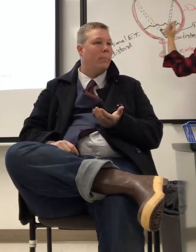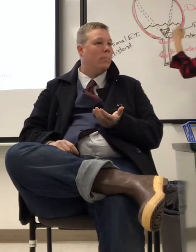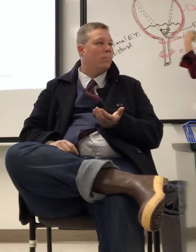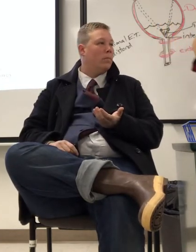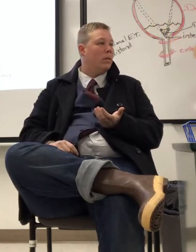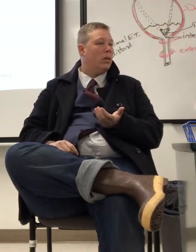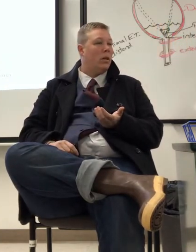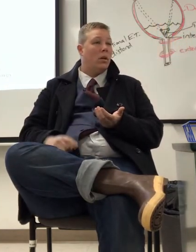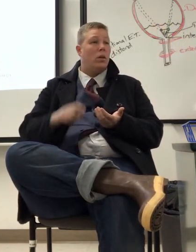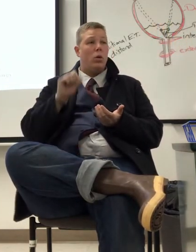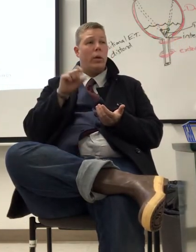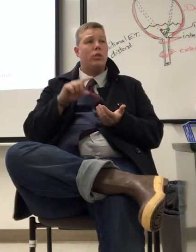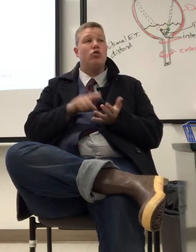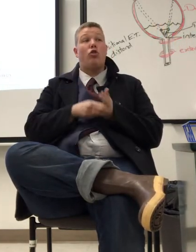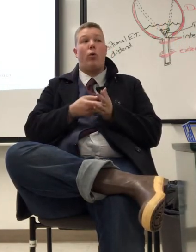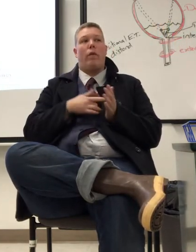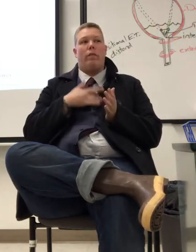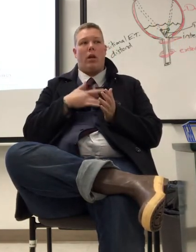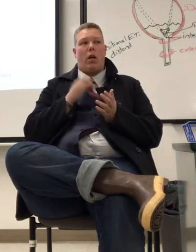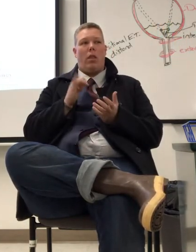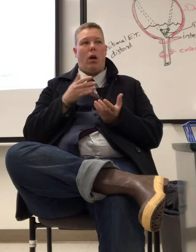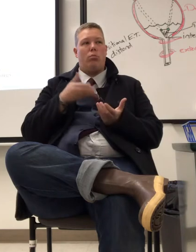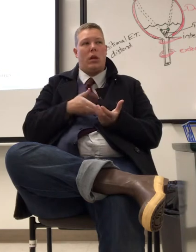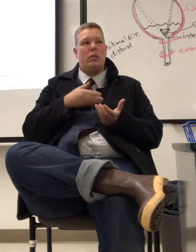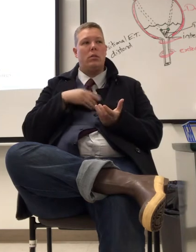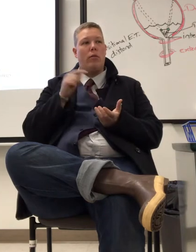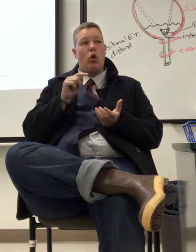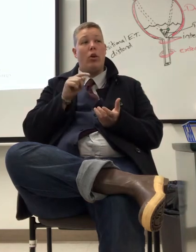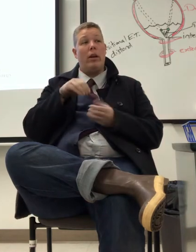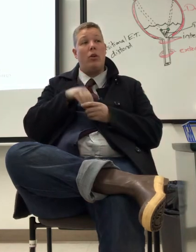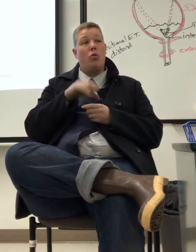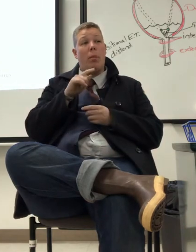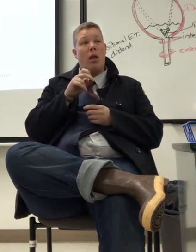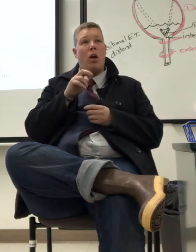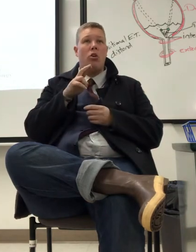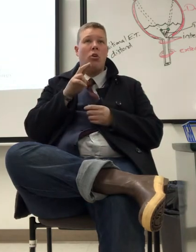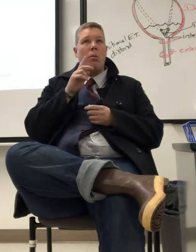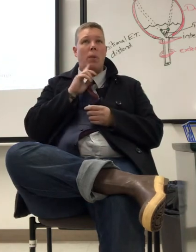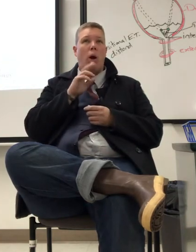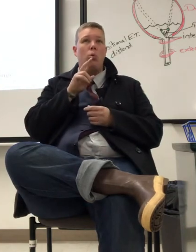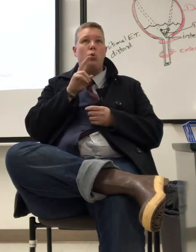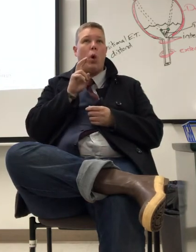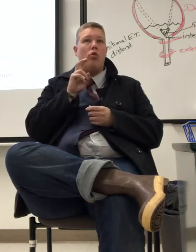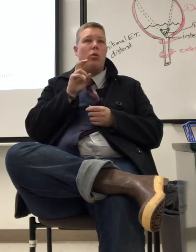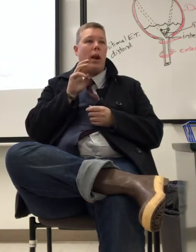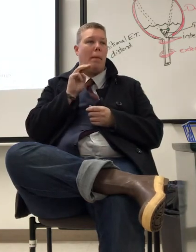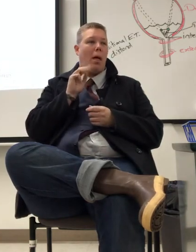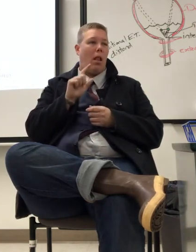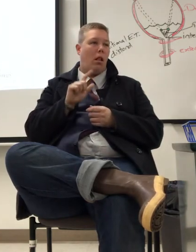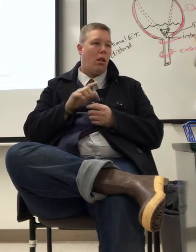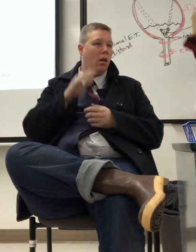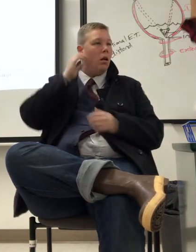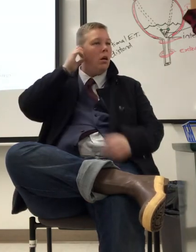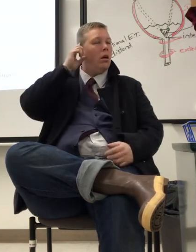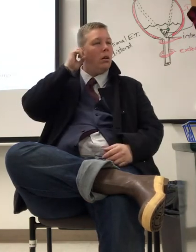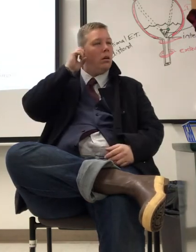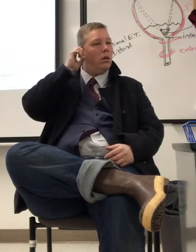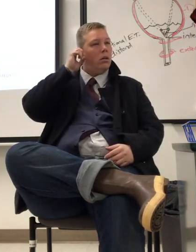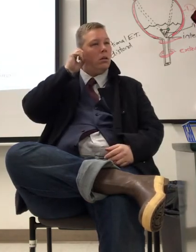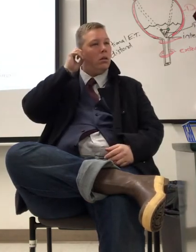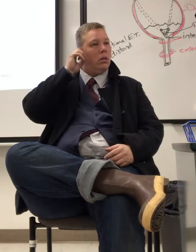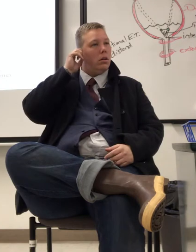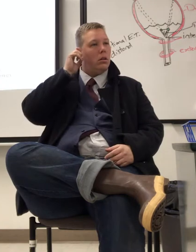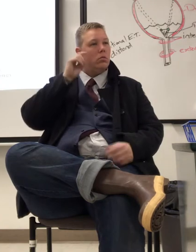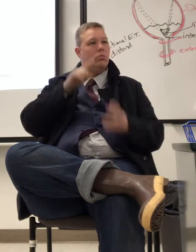I mean, you can start to feel the presence of urine in your bladder at about 200 ml.